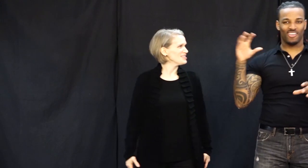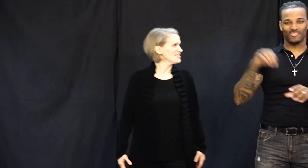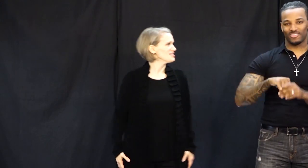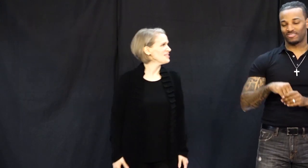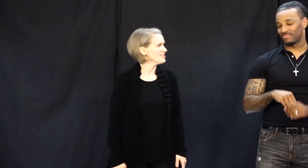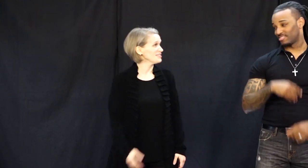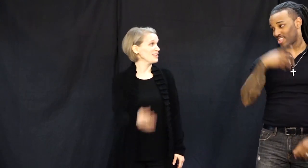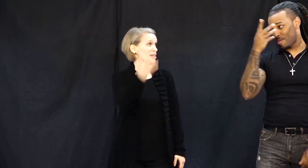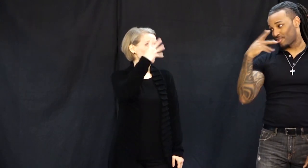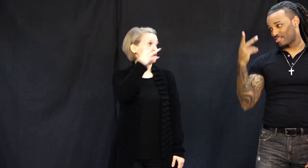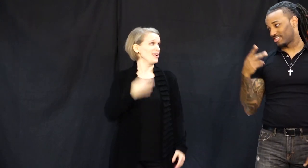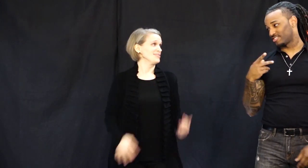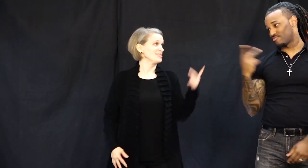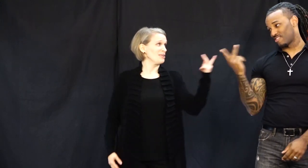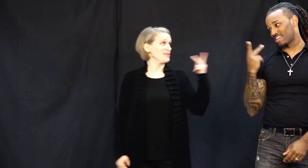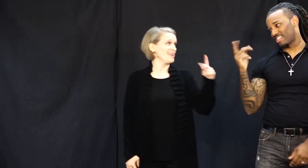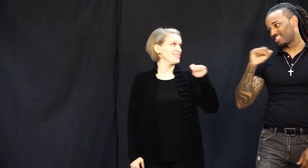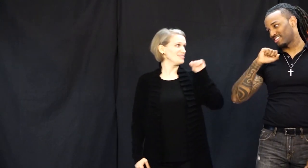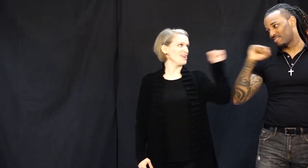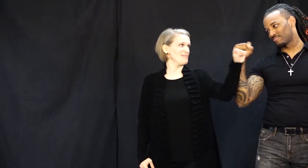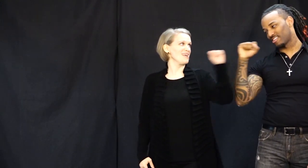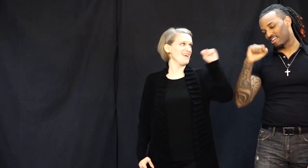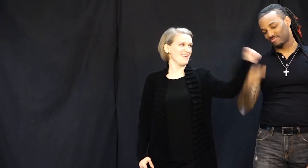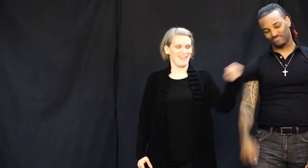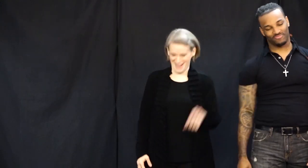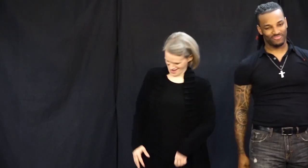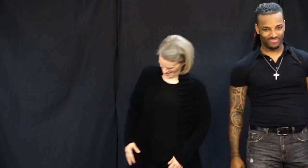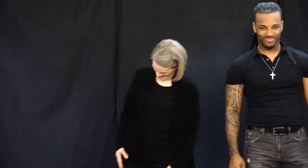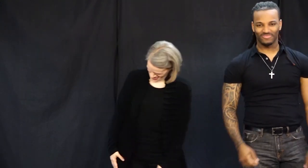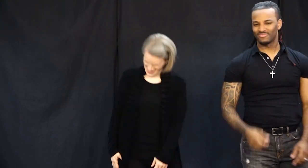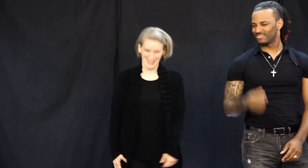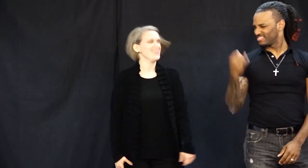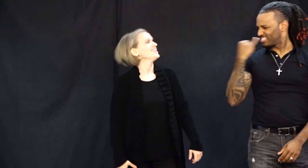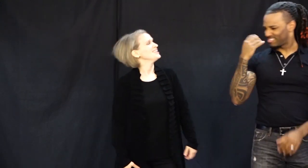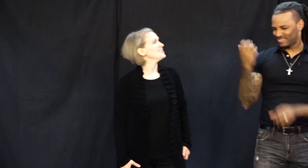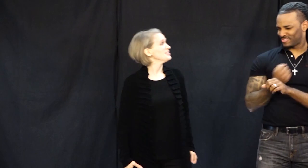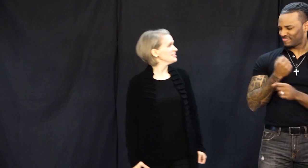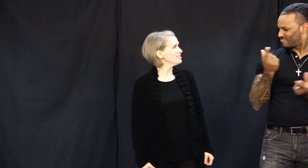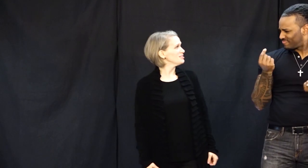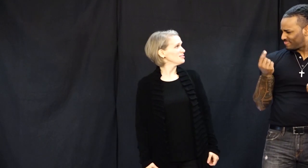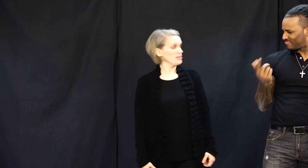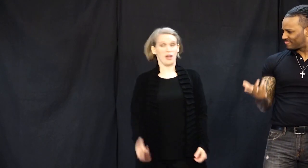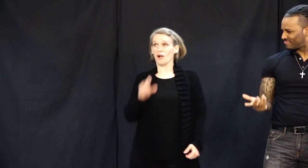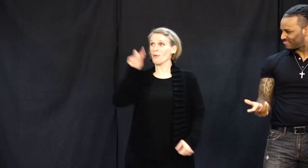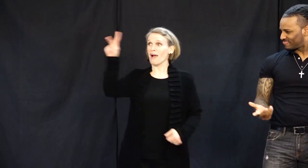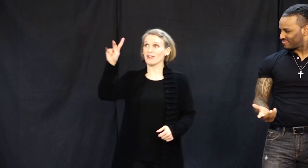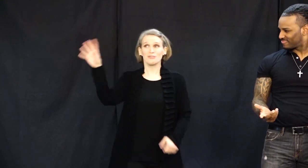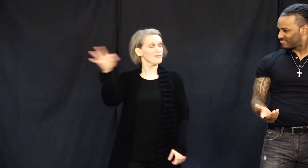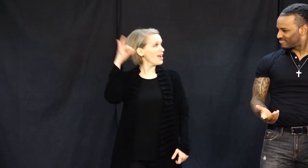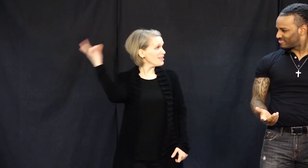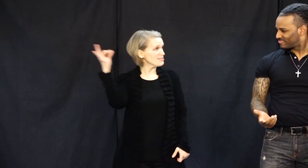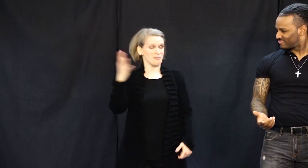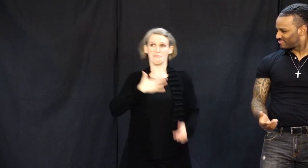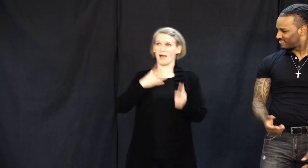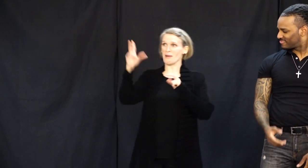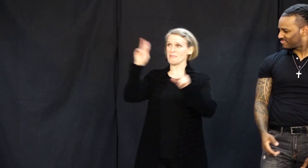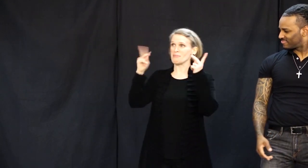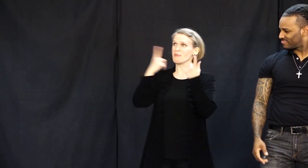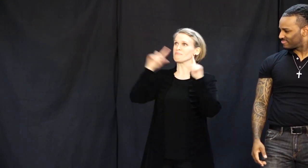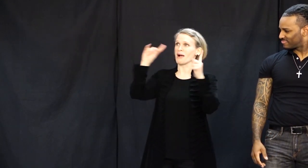a run. Immigrants, we get the job done. So what happens if we win? I go back to France. I bring freedom to my people if